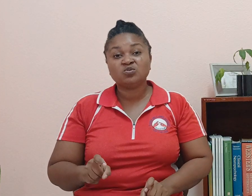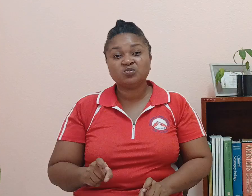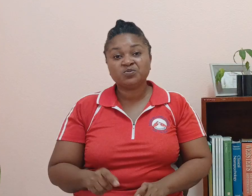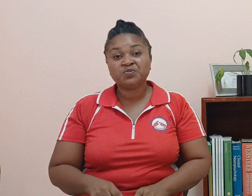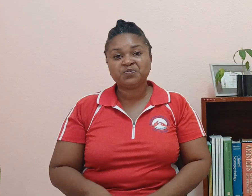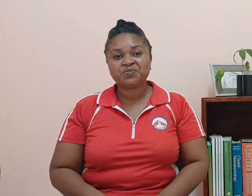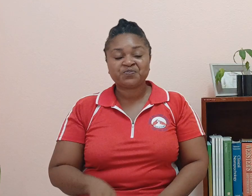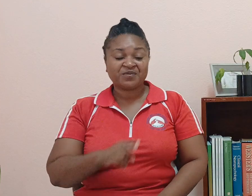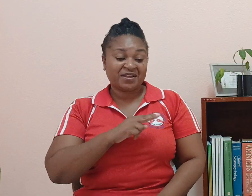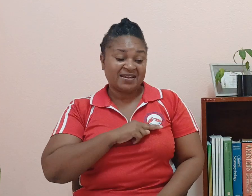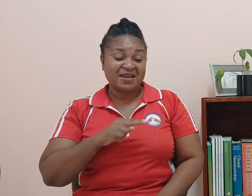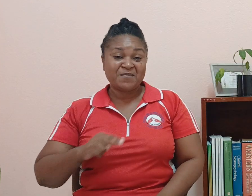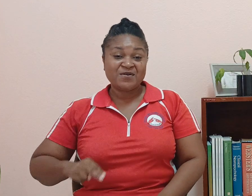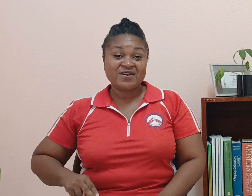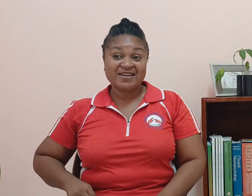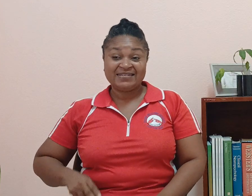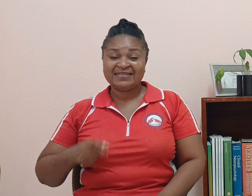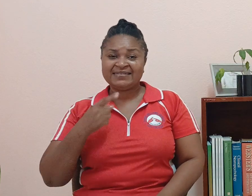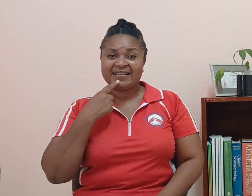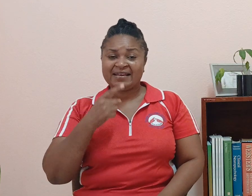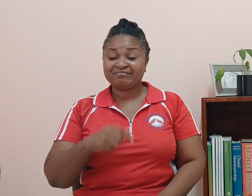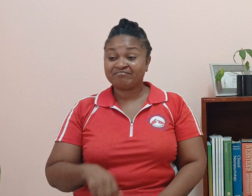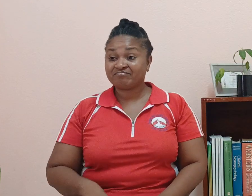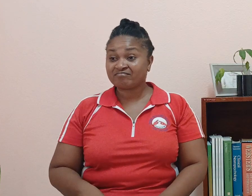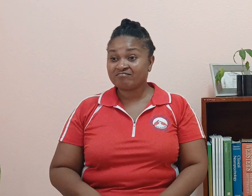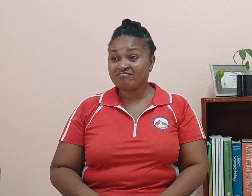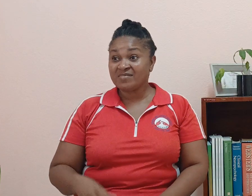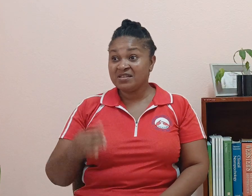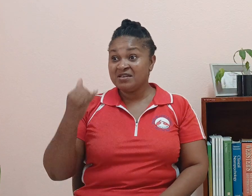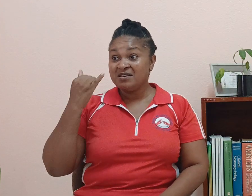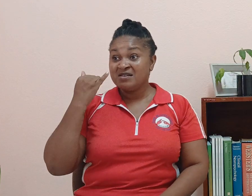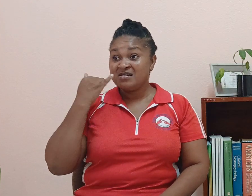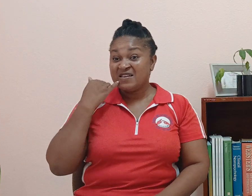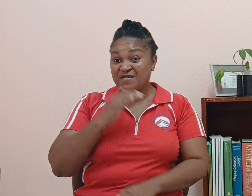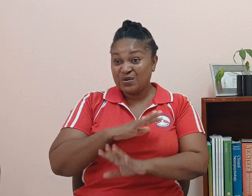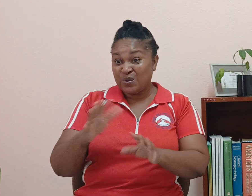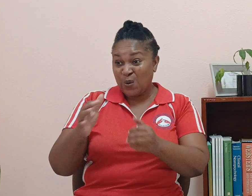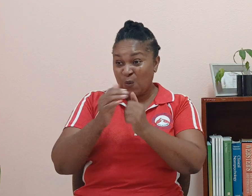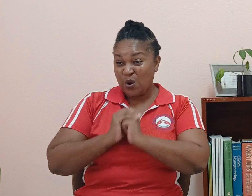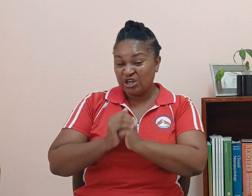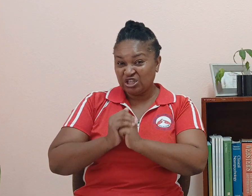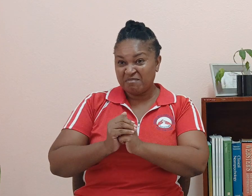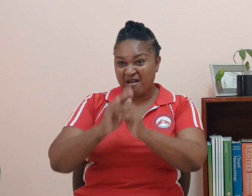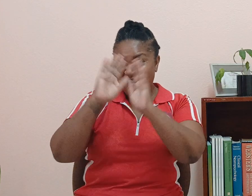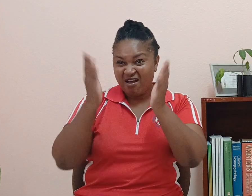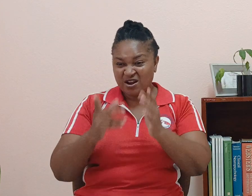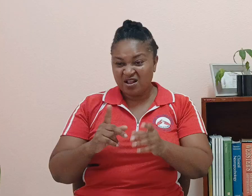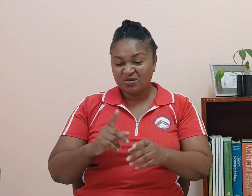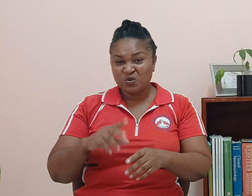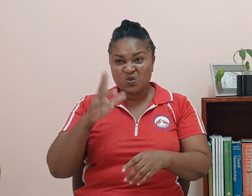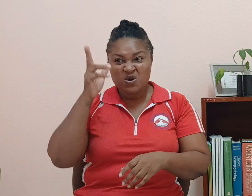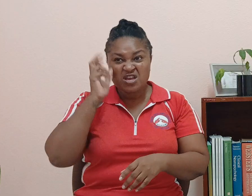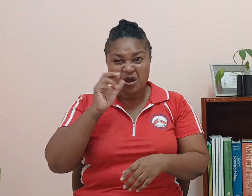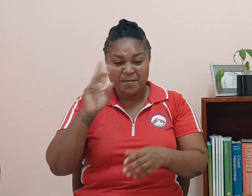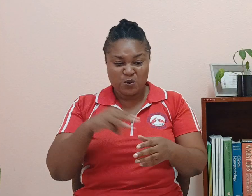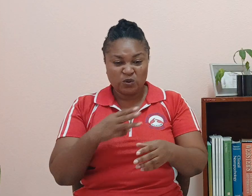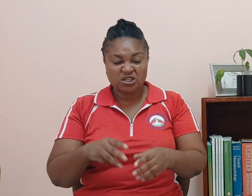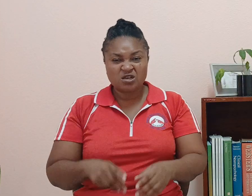He said that if they did not worship the idol when they heard the music, that they would